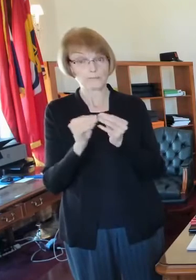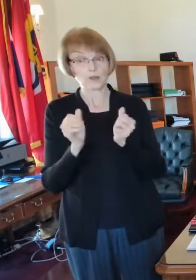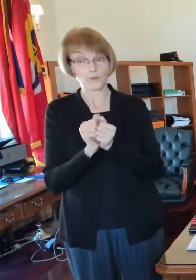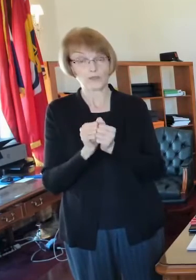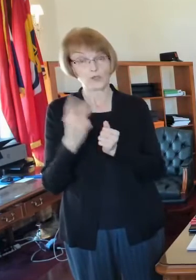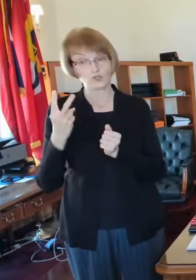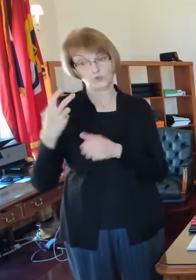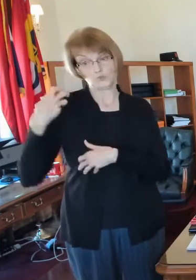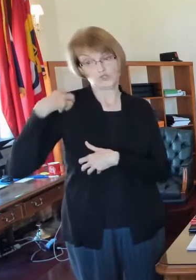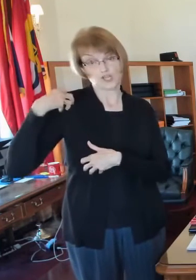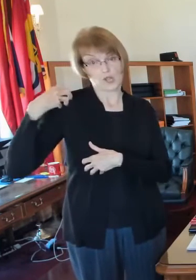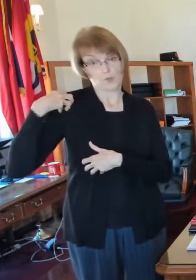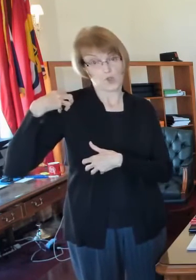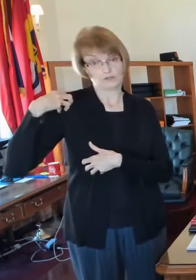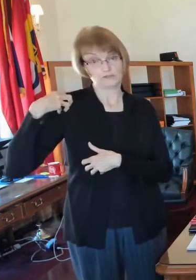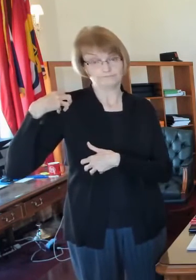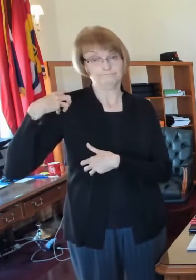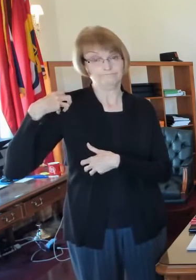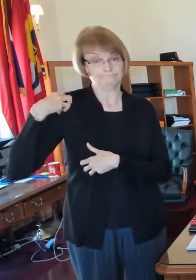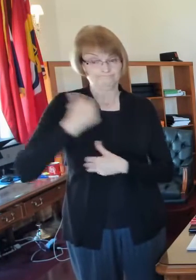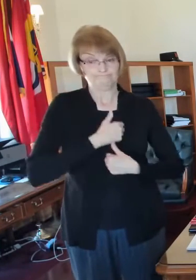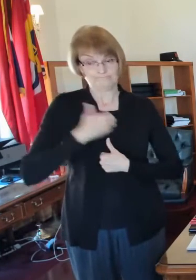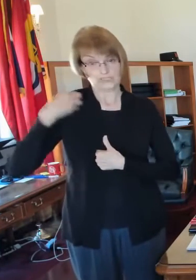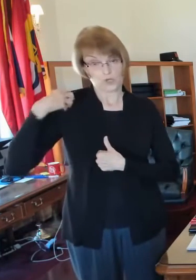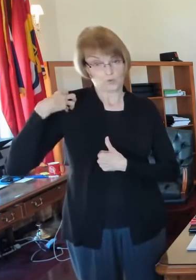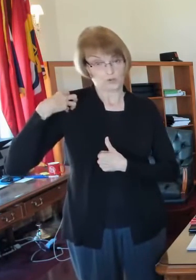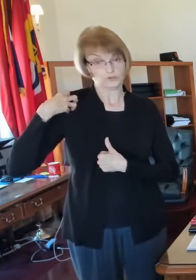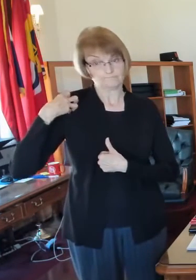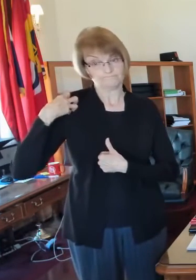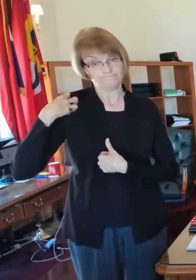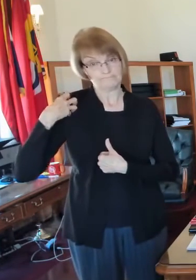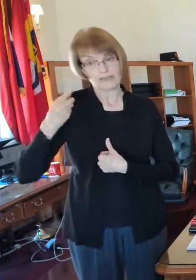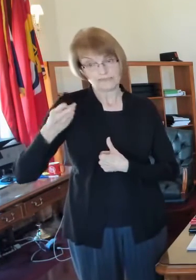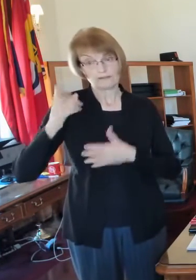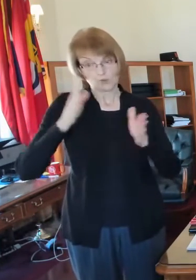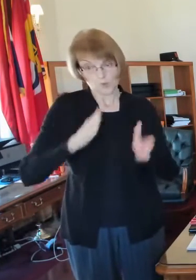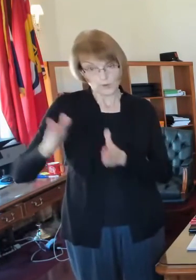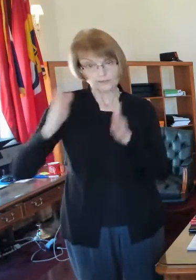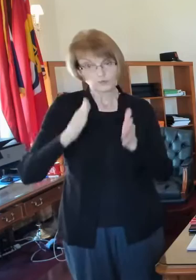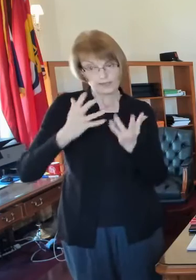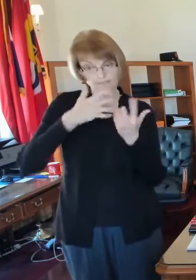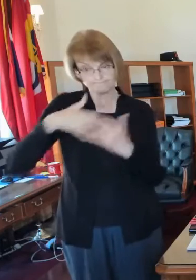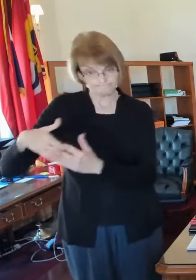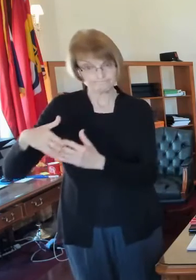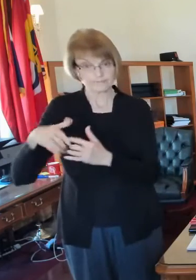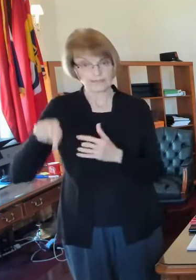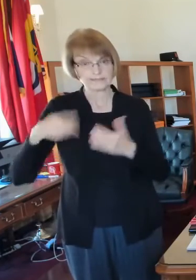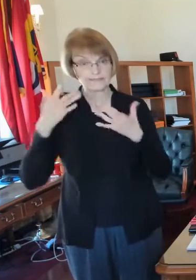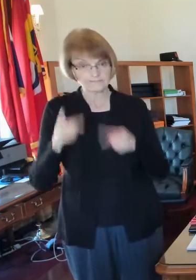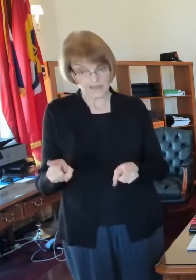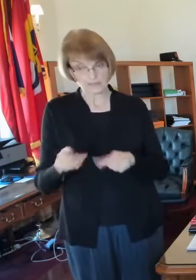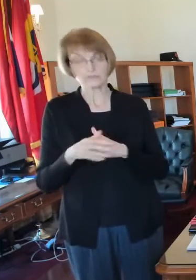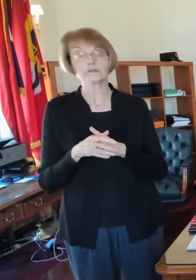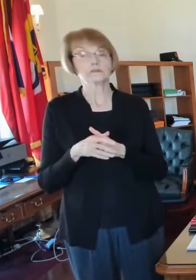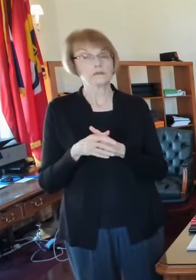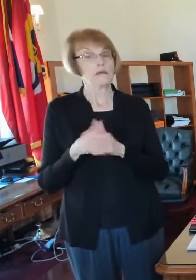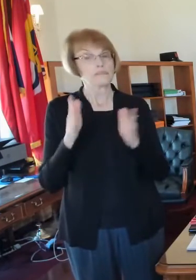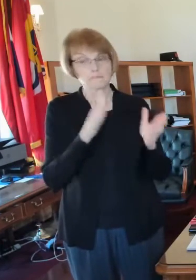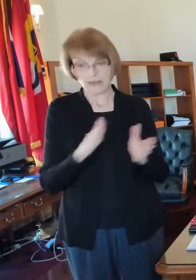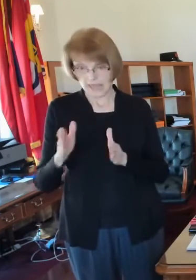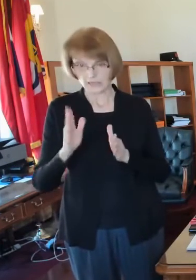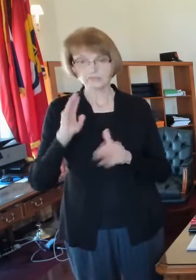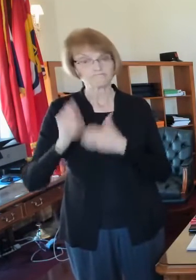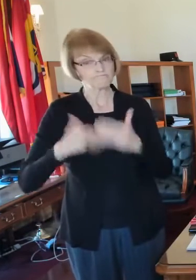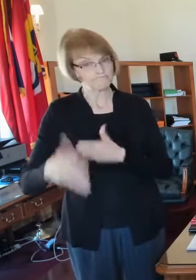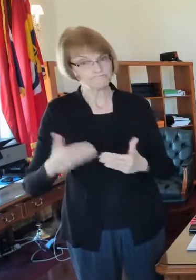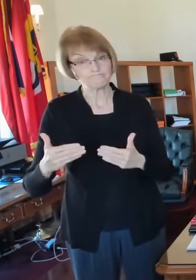of the generals who are in charge of orchestrating this event. Plans are well underway